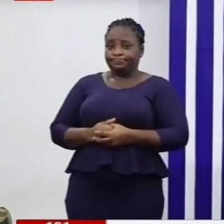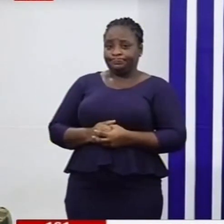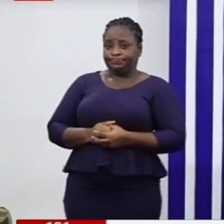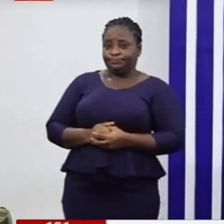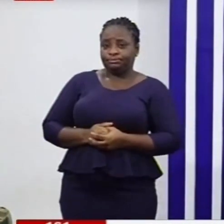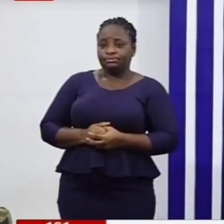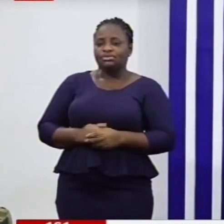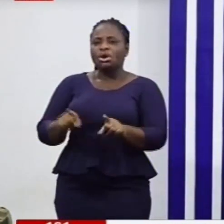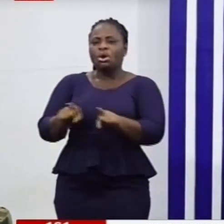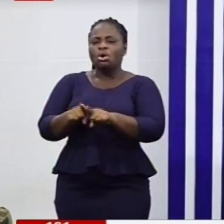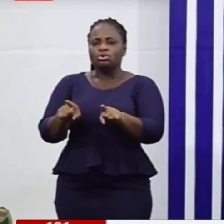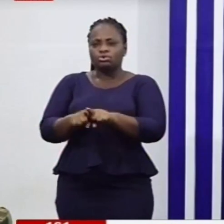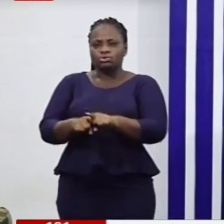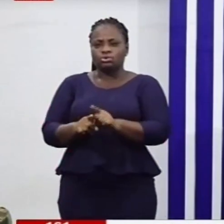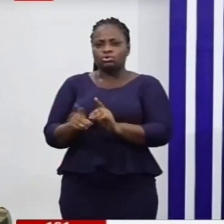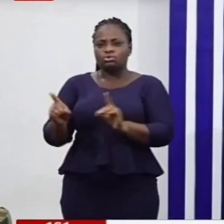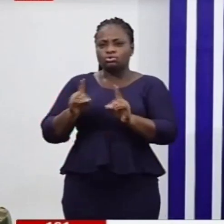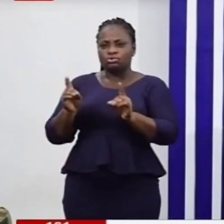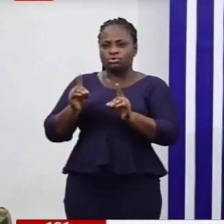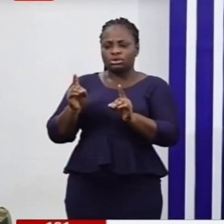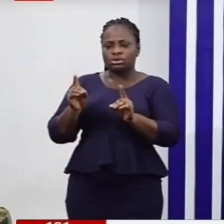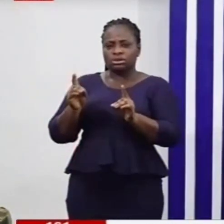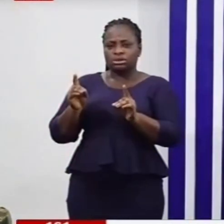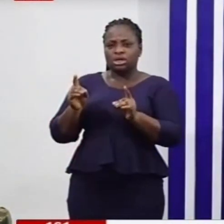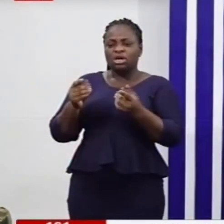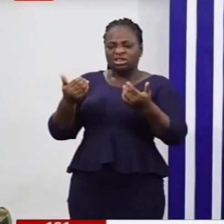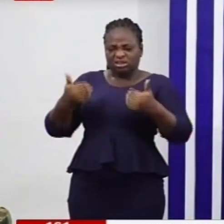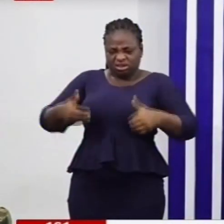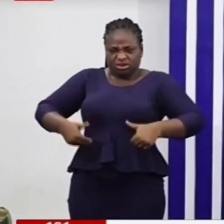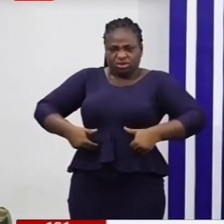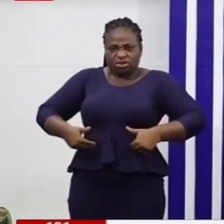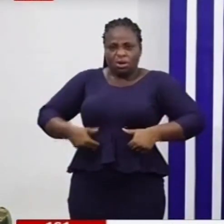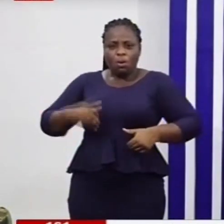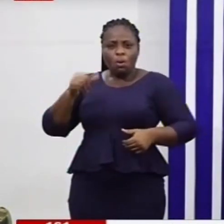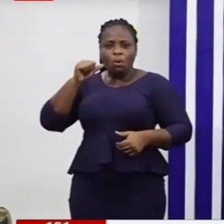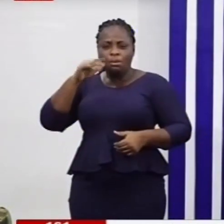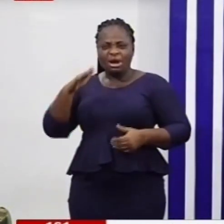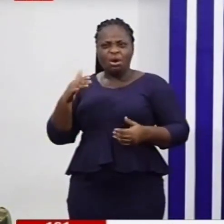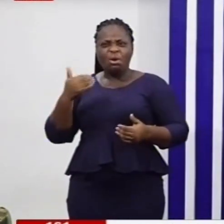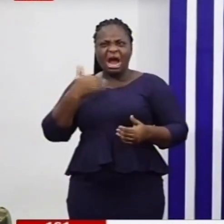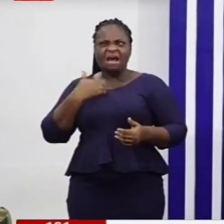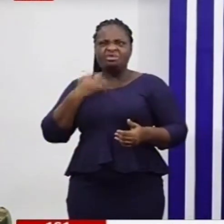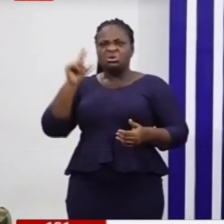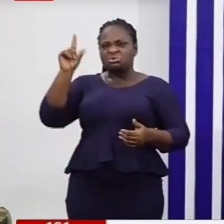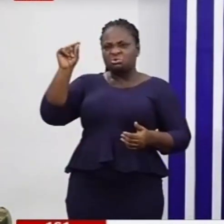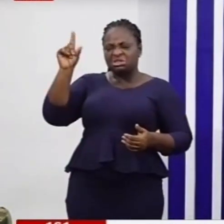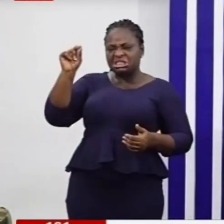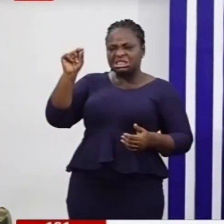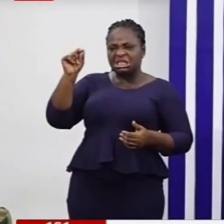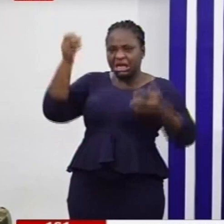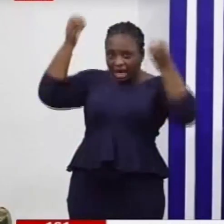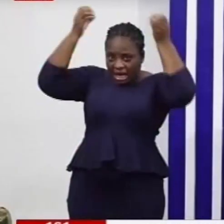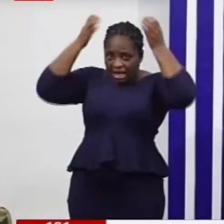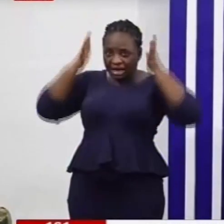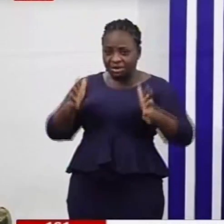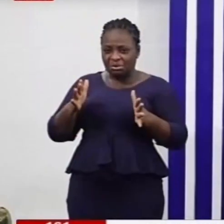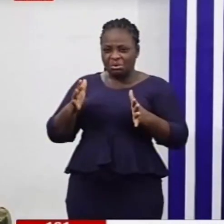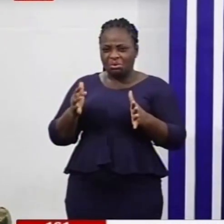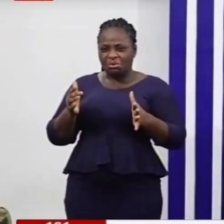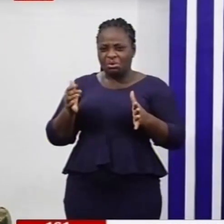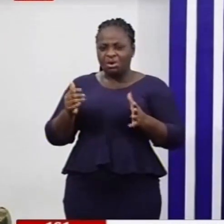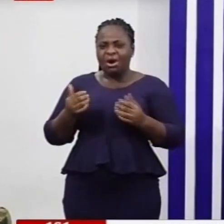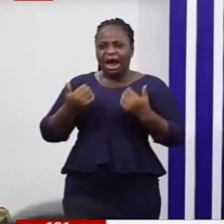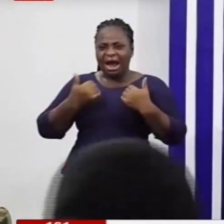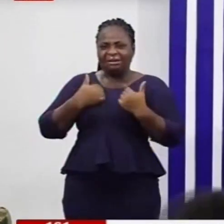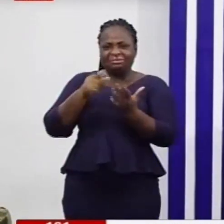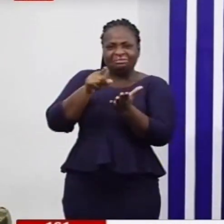We are also going to do grooming and deportment for them. We have young ladies. Already we have 20 kaye that we took from the streets who are now attending